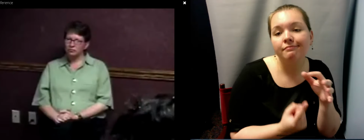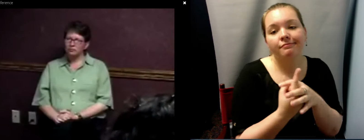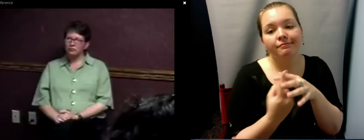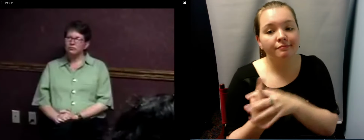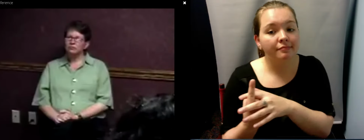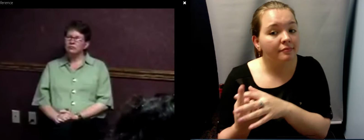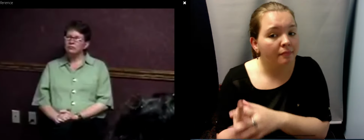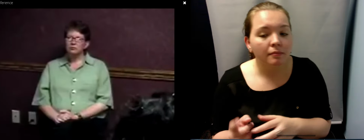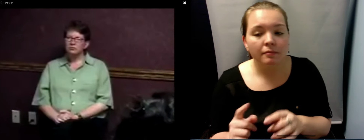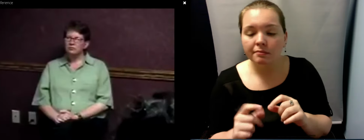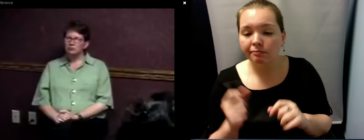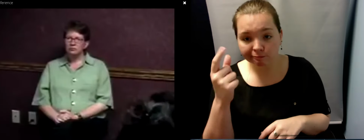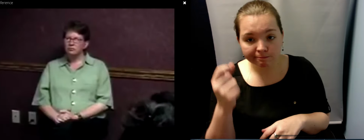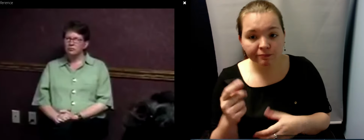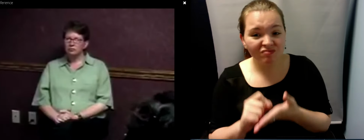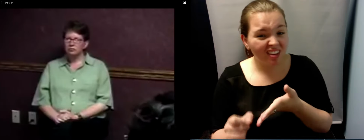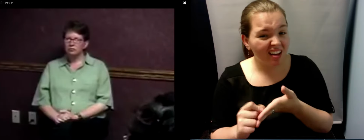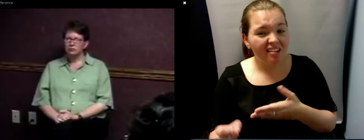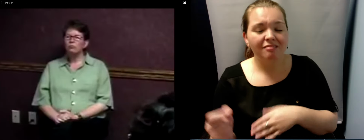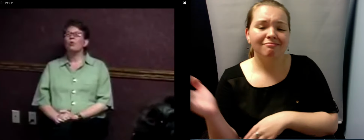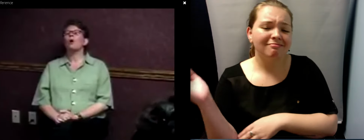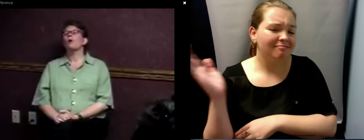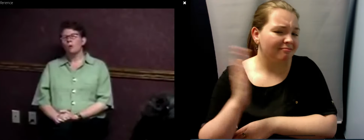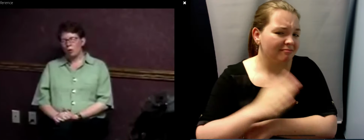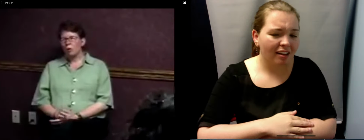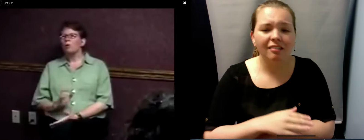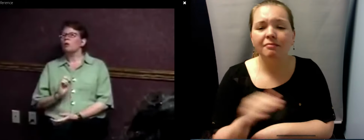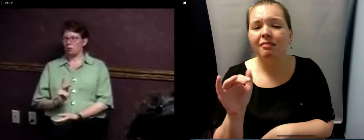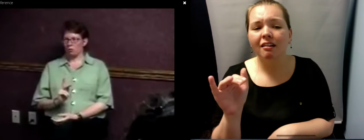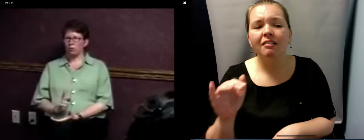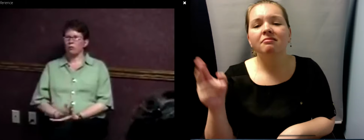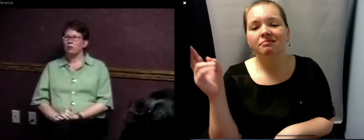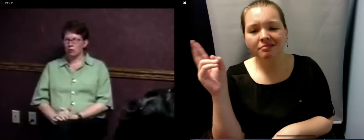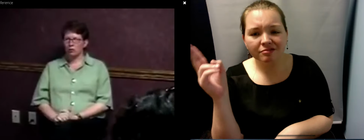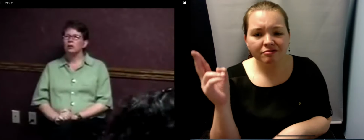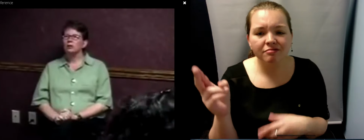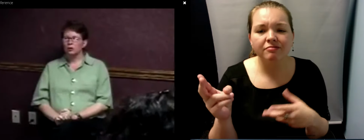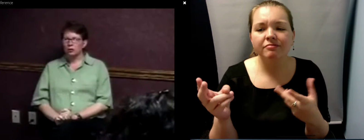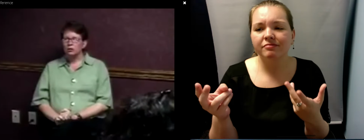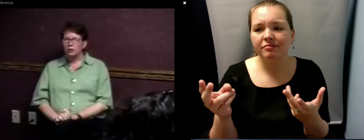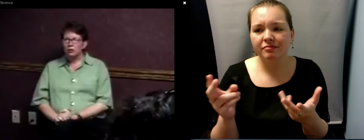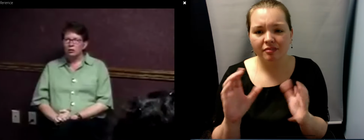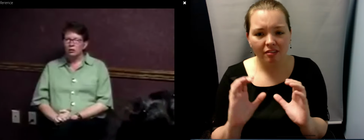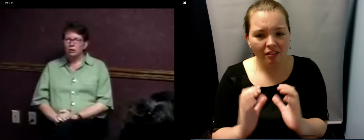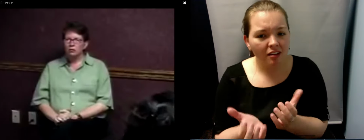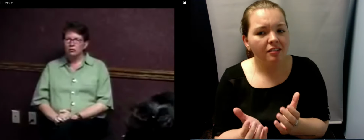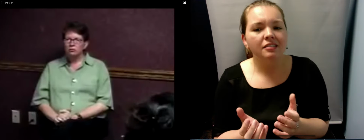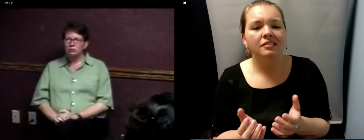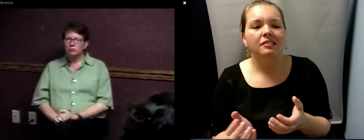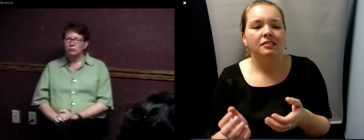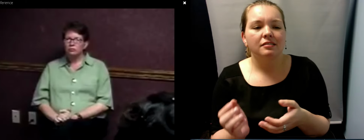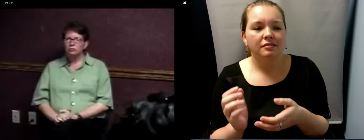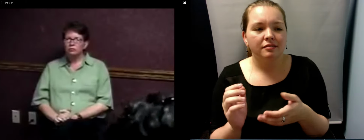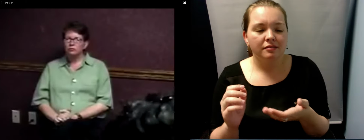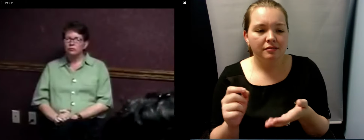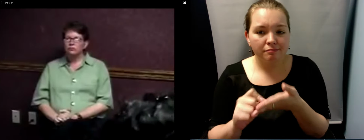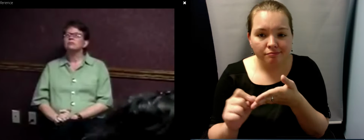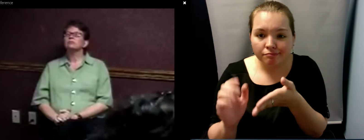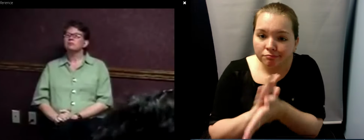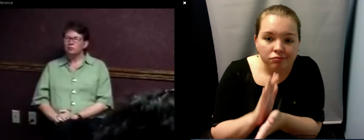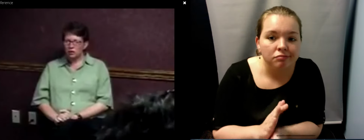occurs throughout the day. Certainly within the social studies class, there are some reports to be written. Those things